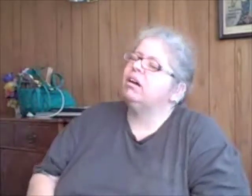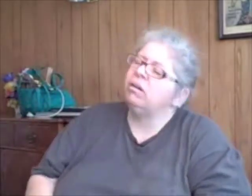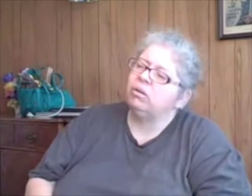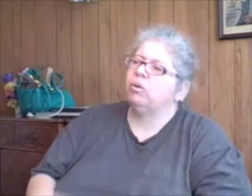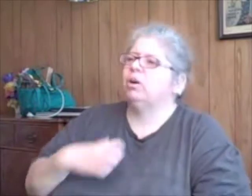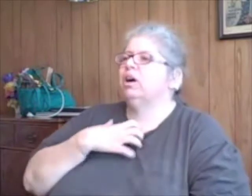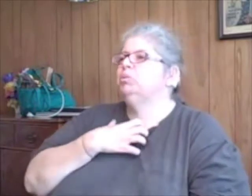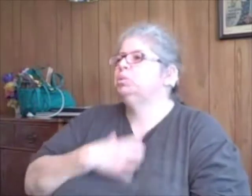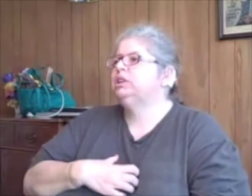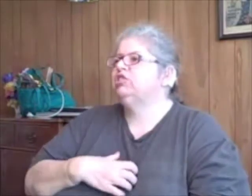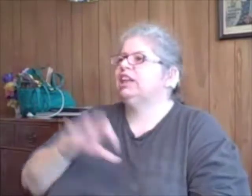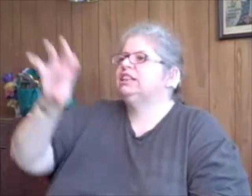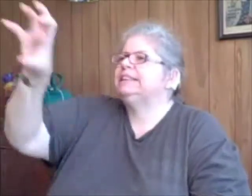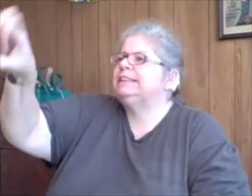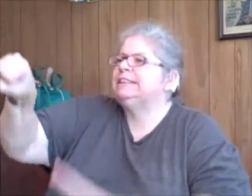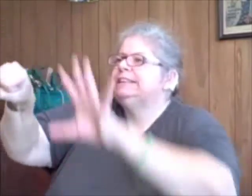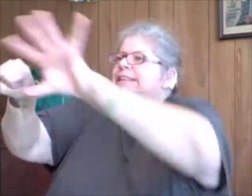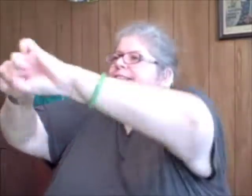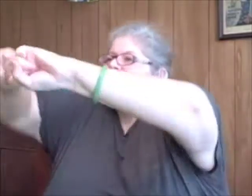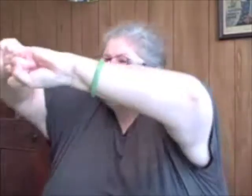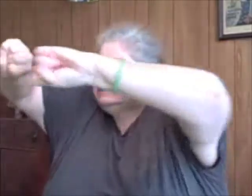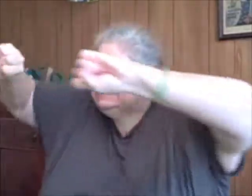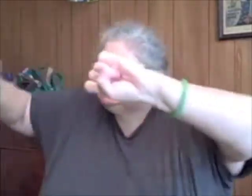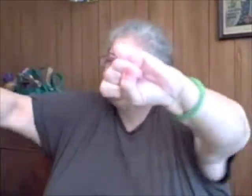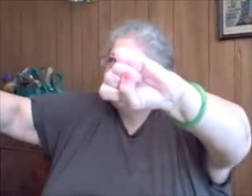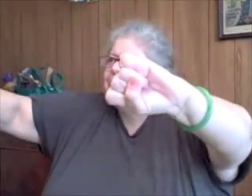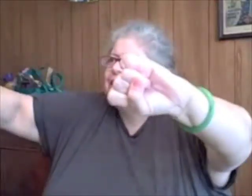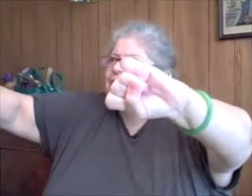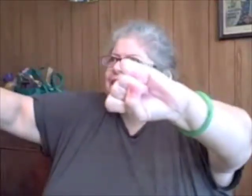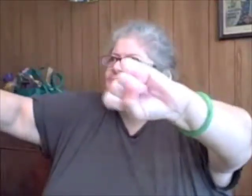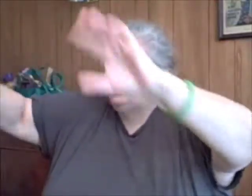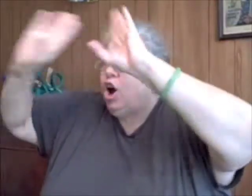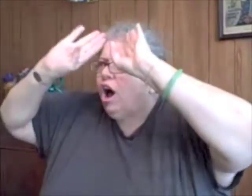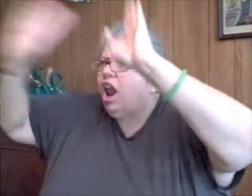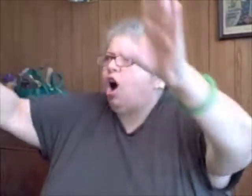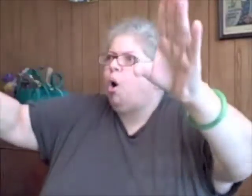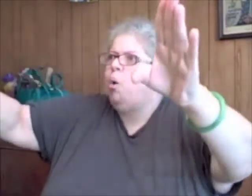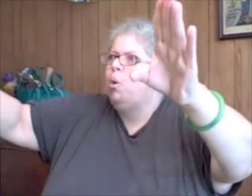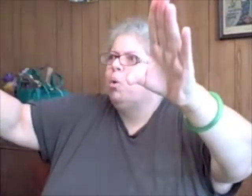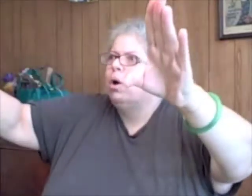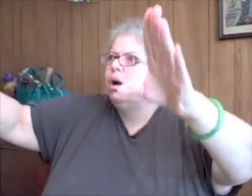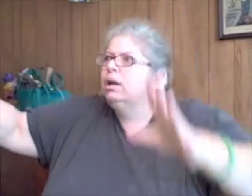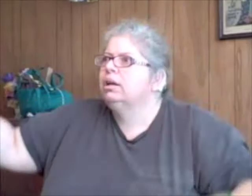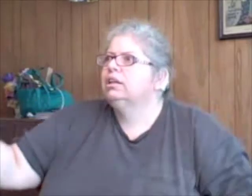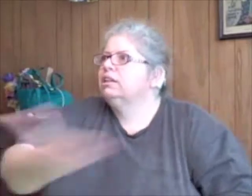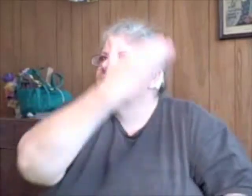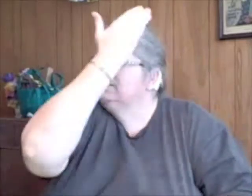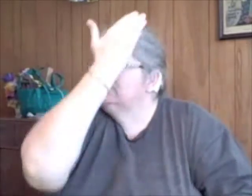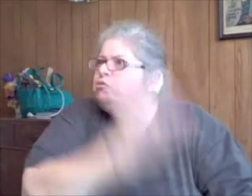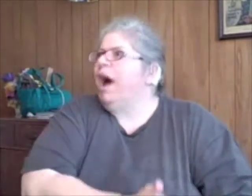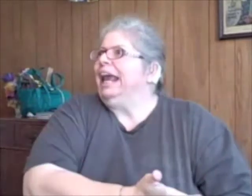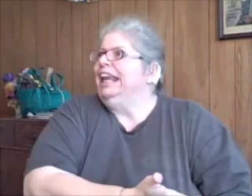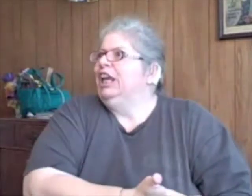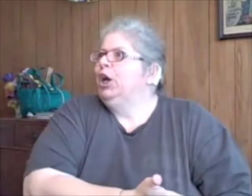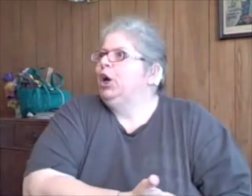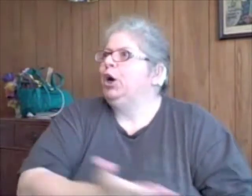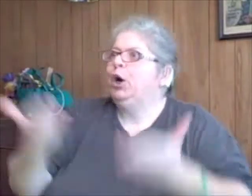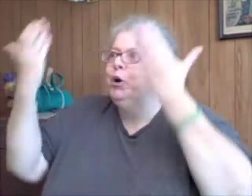I wish I could just look into people's minds and say, hello, He's right here, right there, over